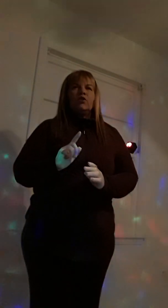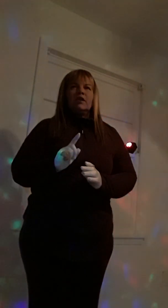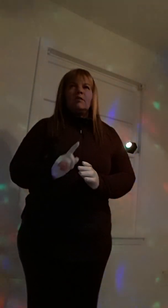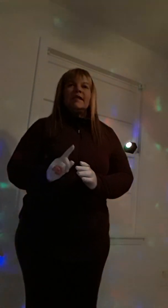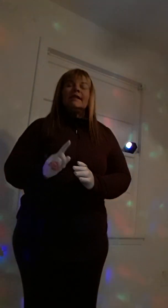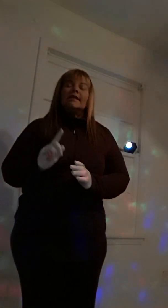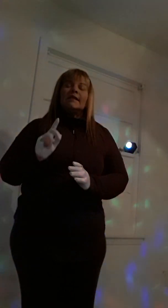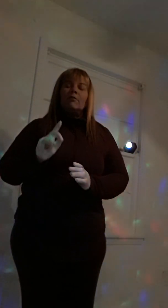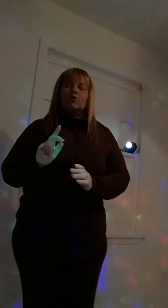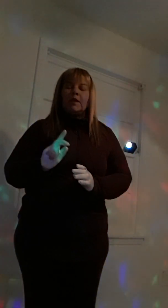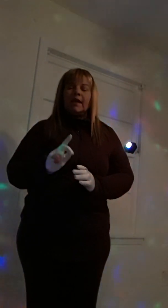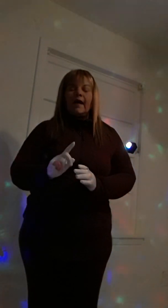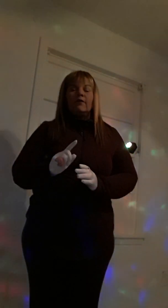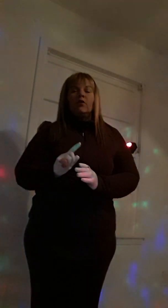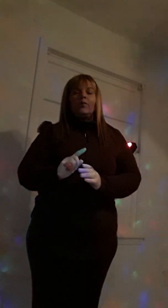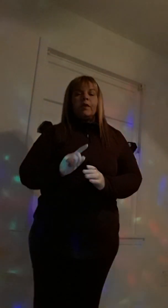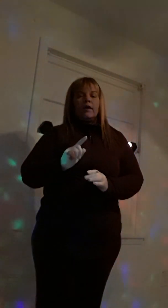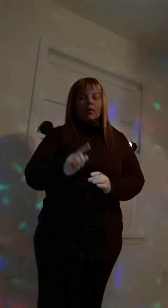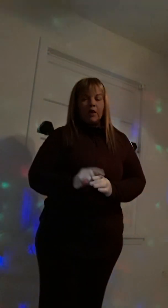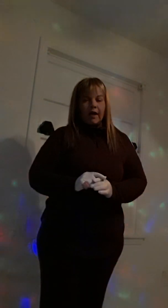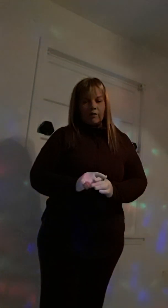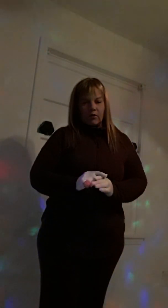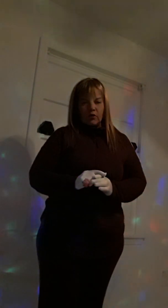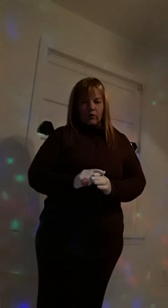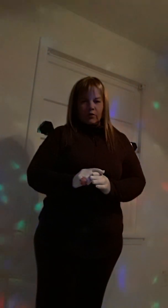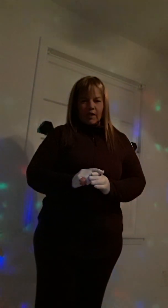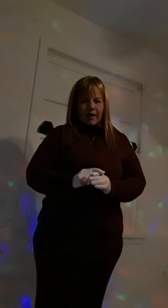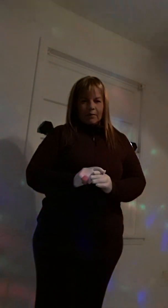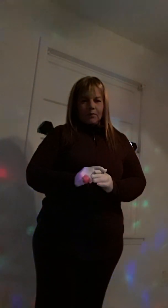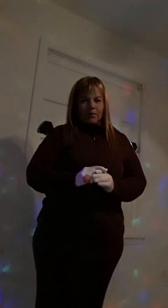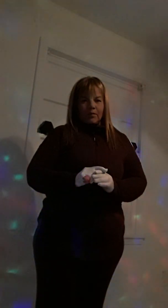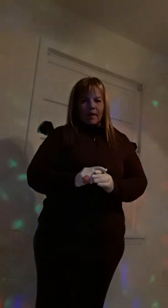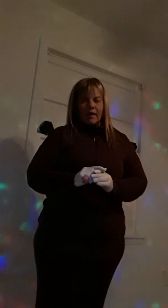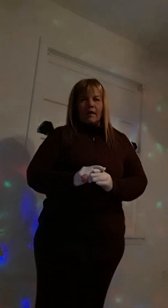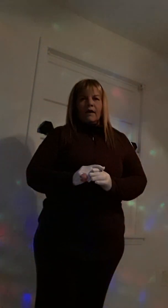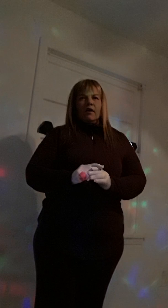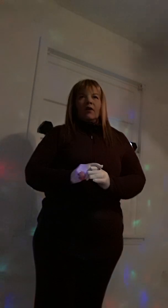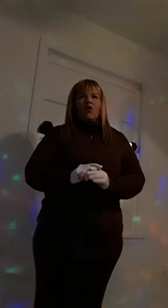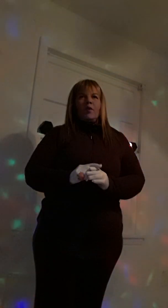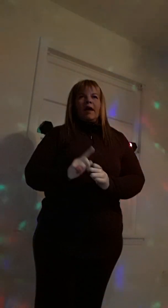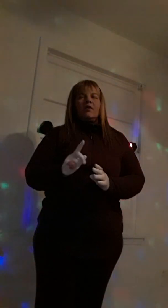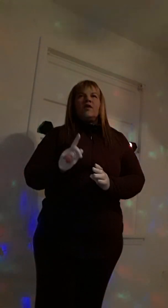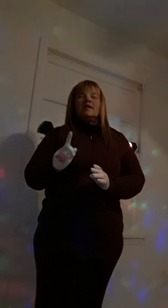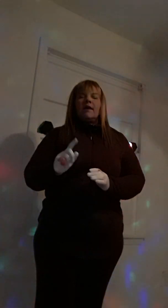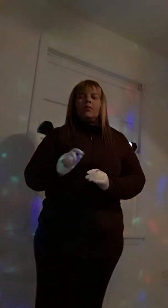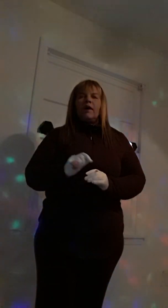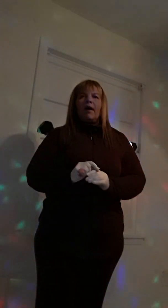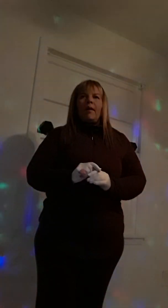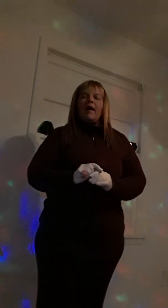otras veces estamos platicando, comunicándonos con usted. Como el año ya está por acabar,